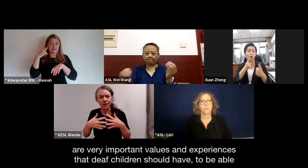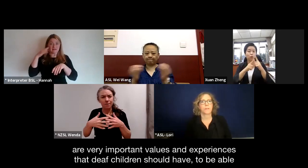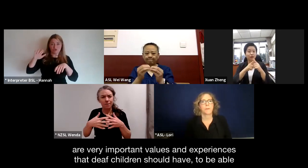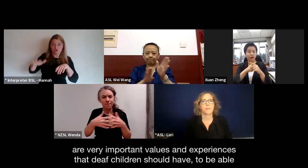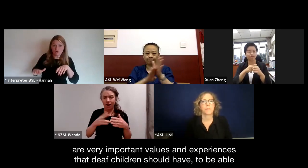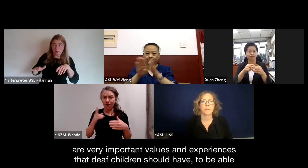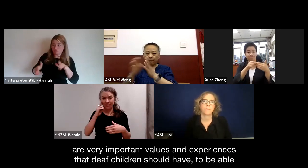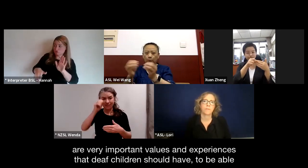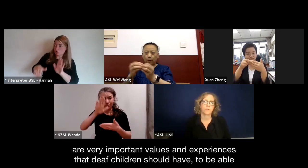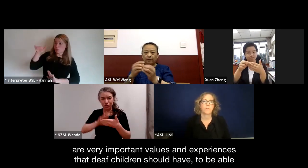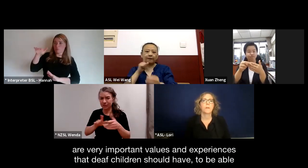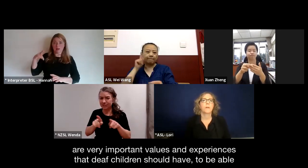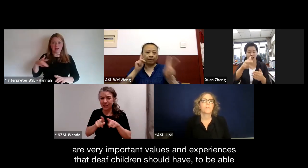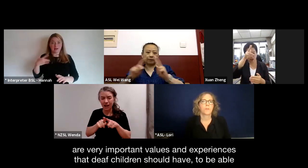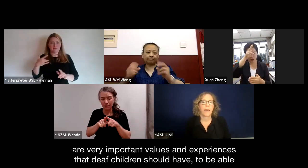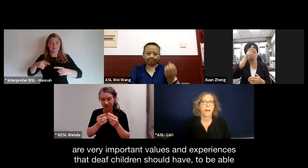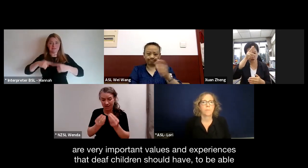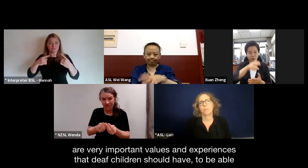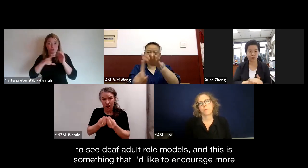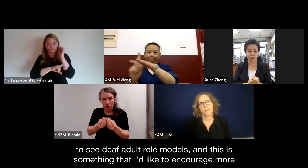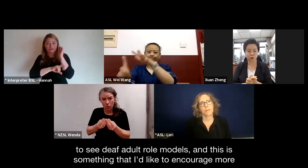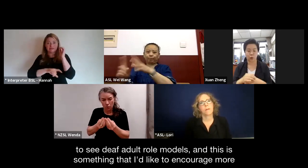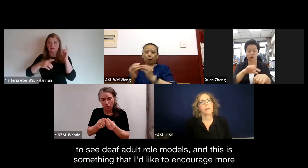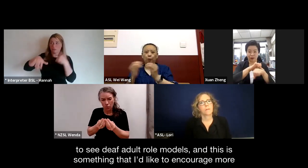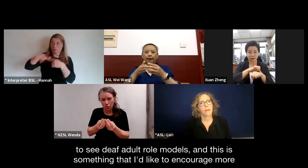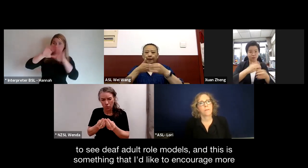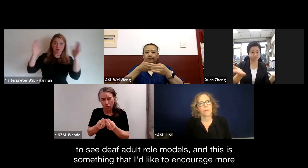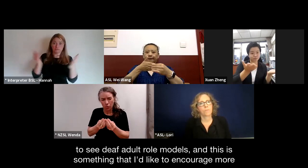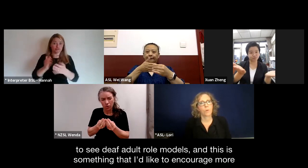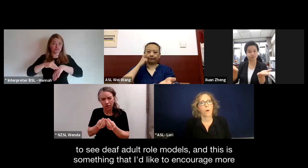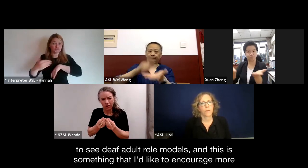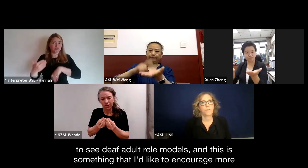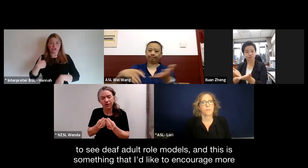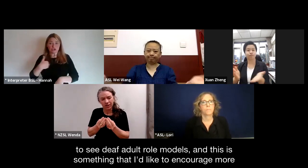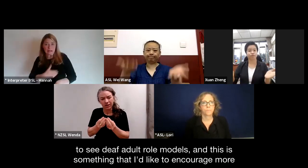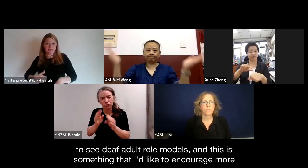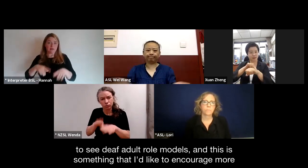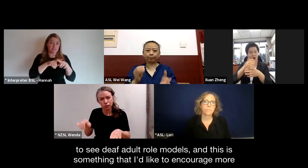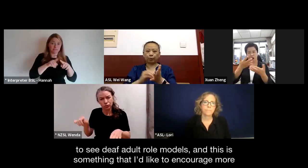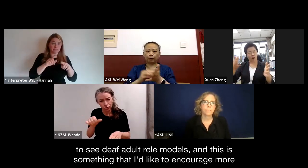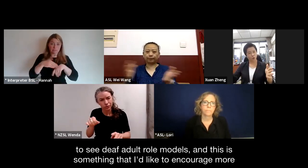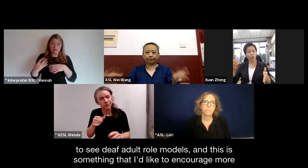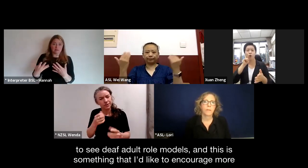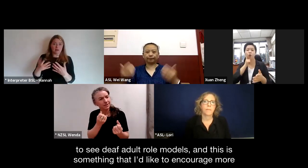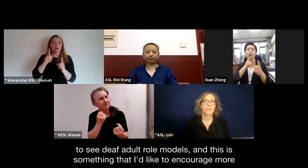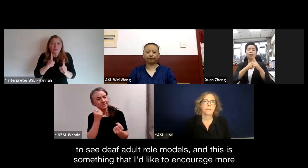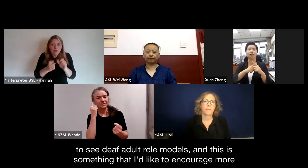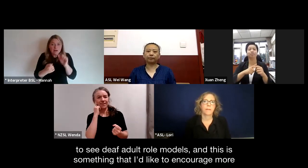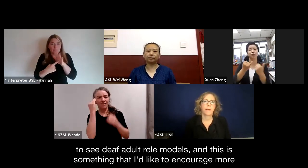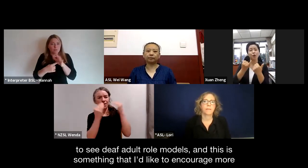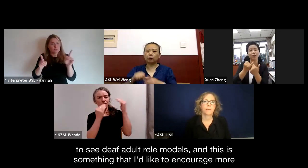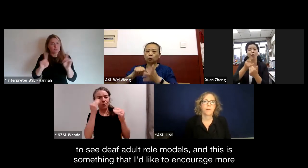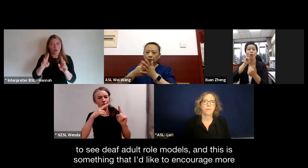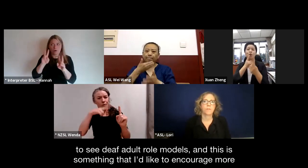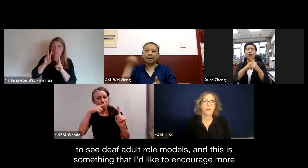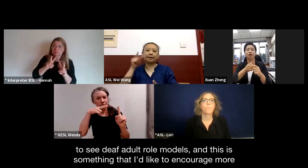values and experiences that deaf children should have to be able to see deaf adult role models. And this is something